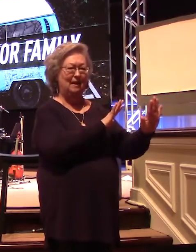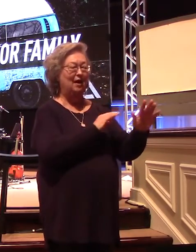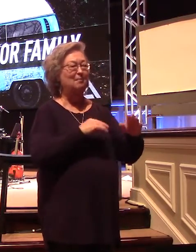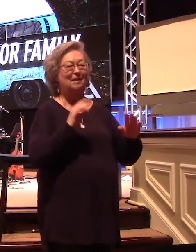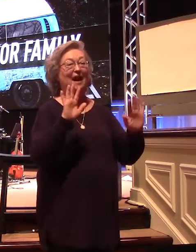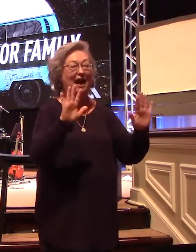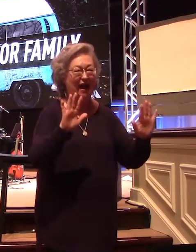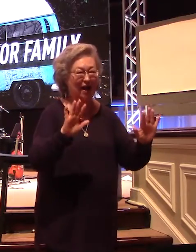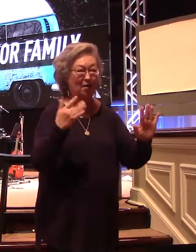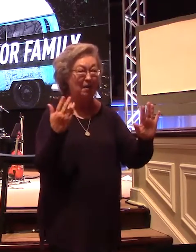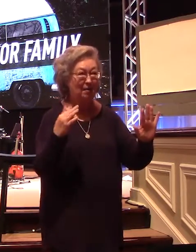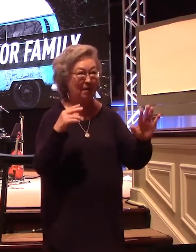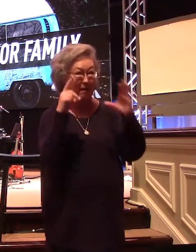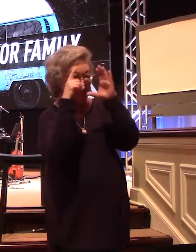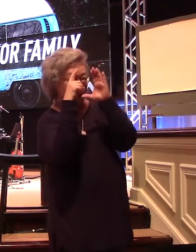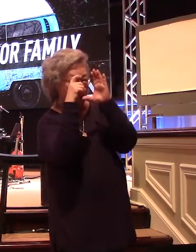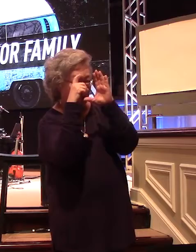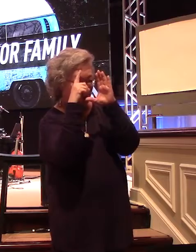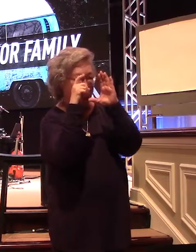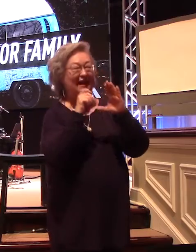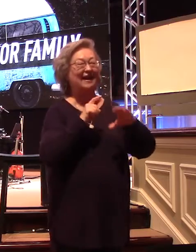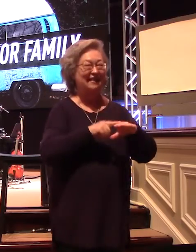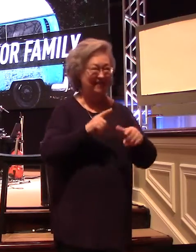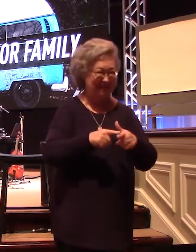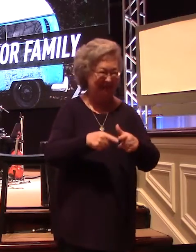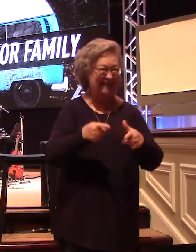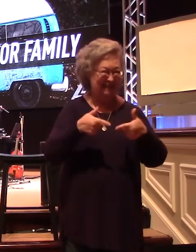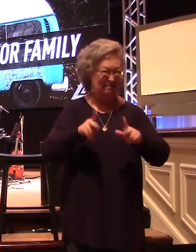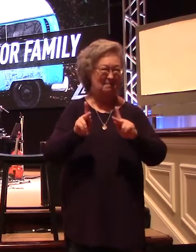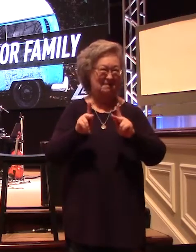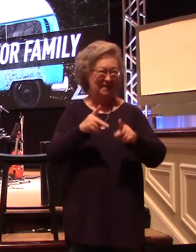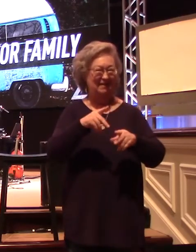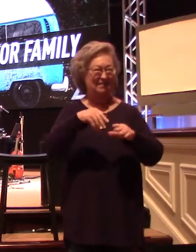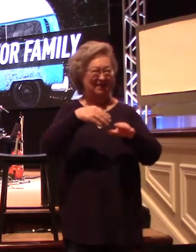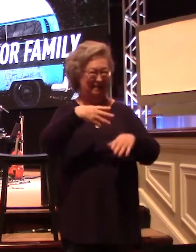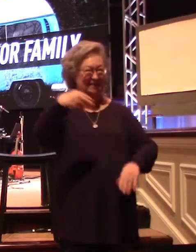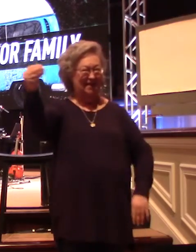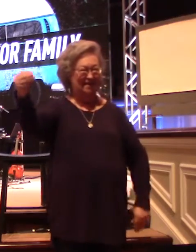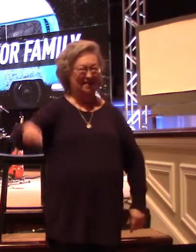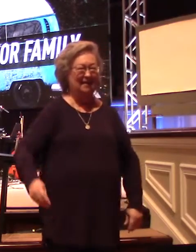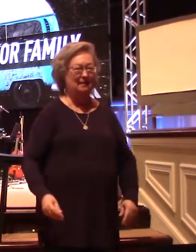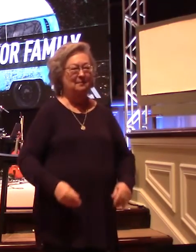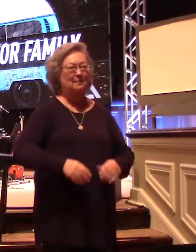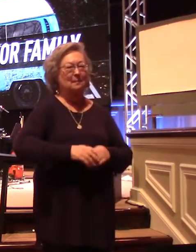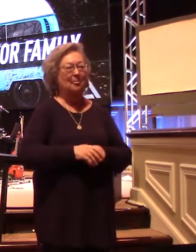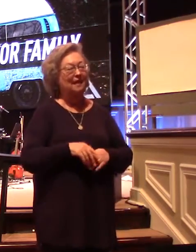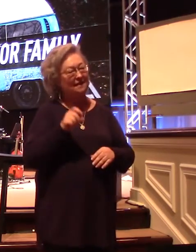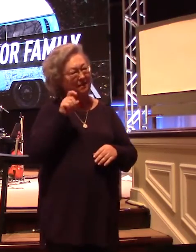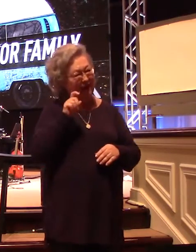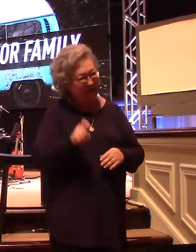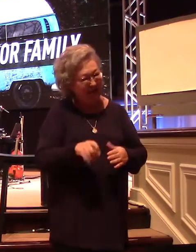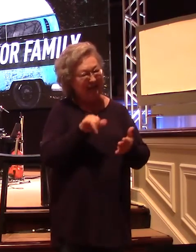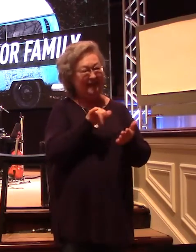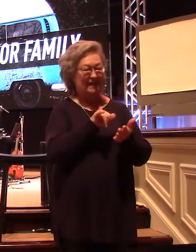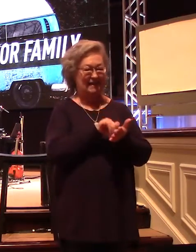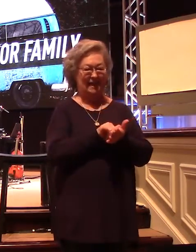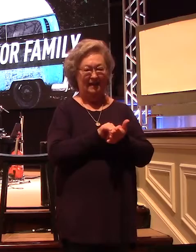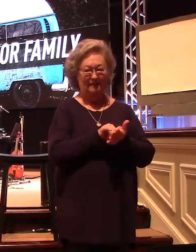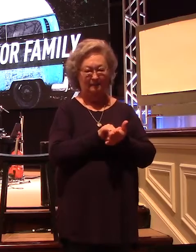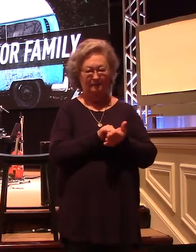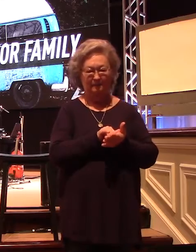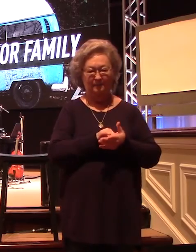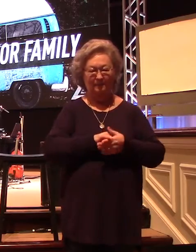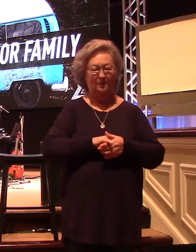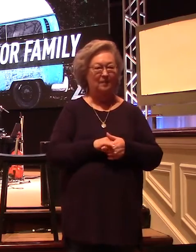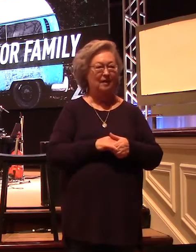picture first, but she said, hold on a second, and stop me, call me, and I need that. Now, we laugh about the haircut, but there's a